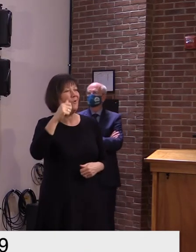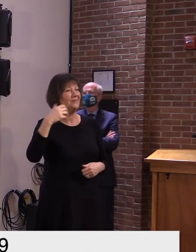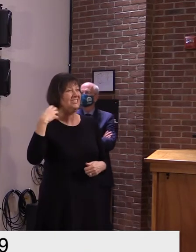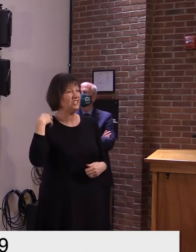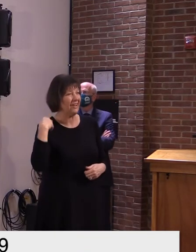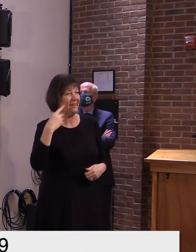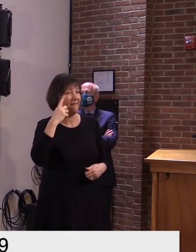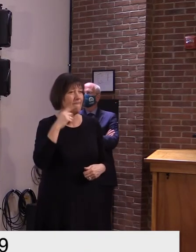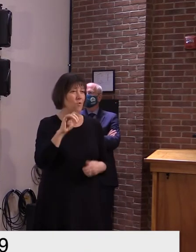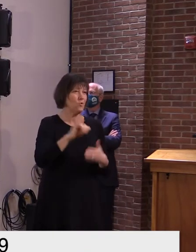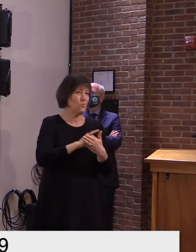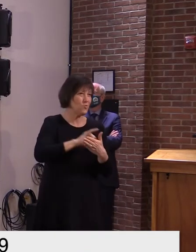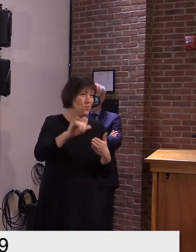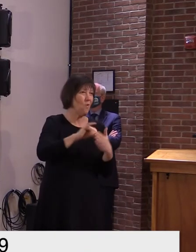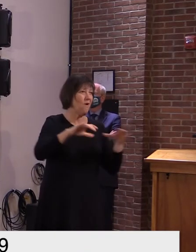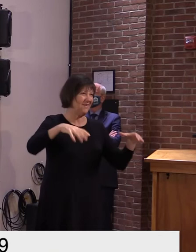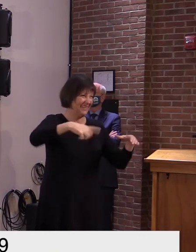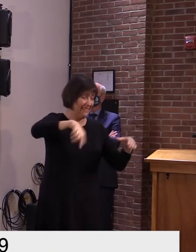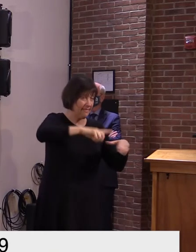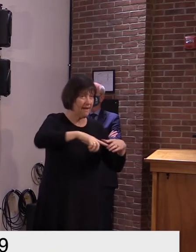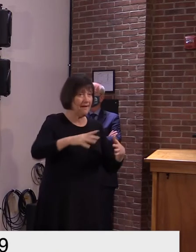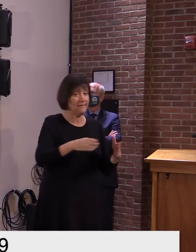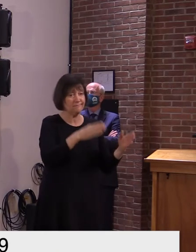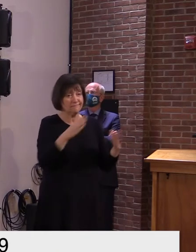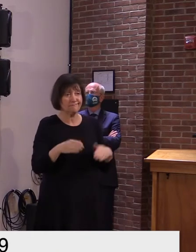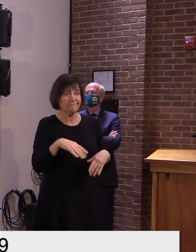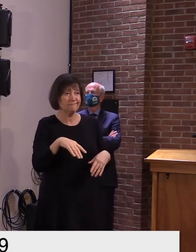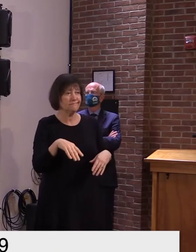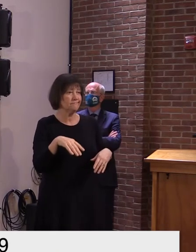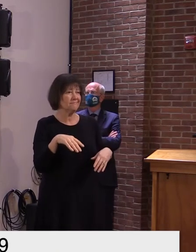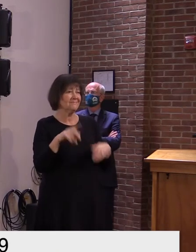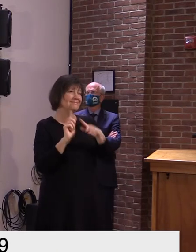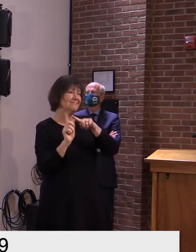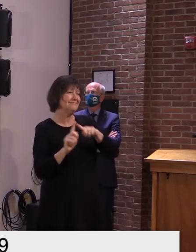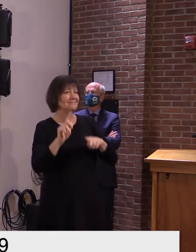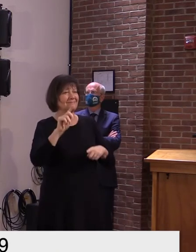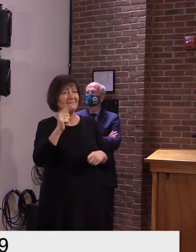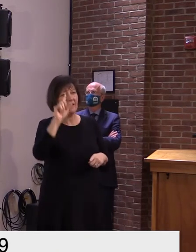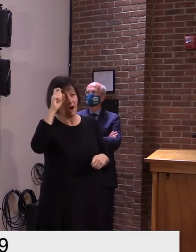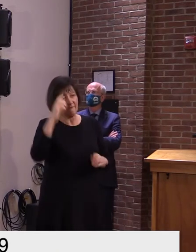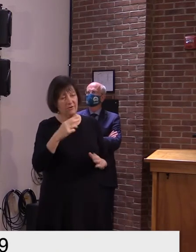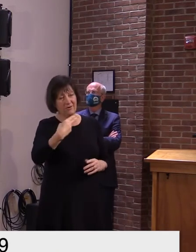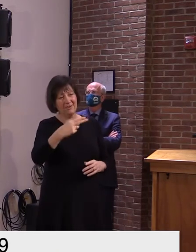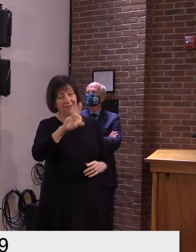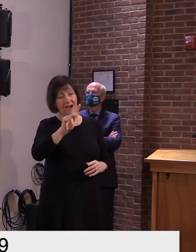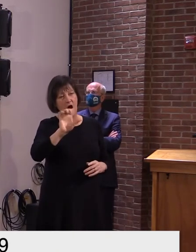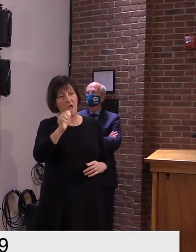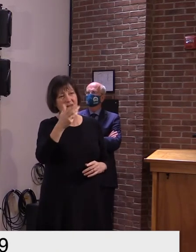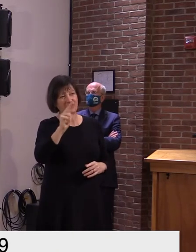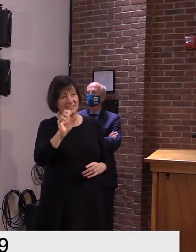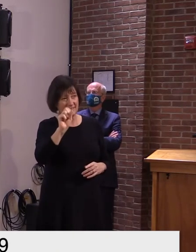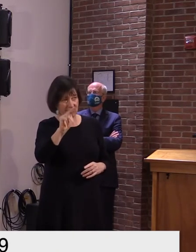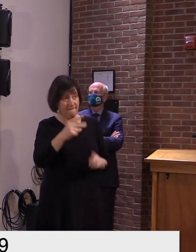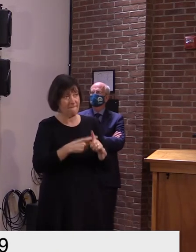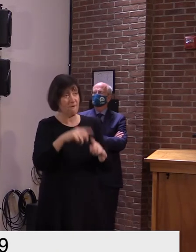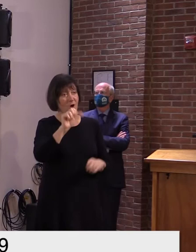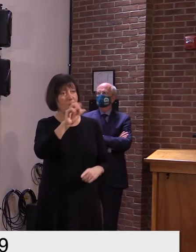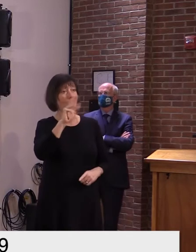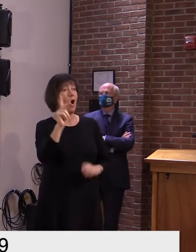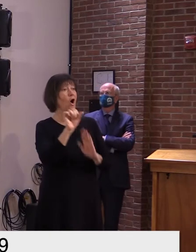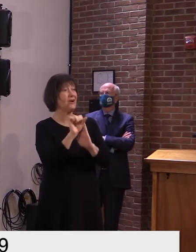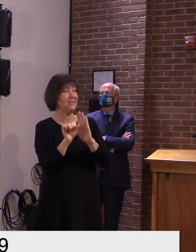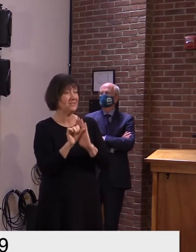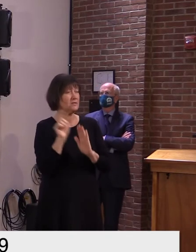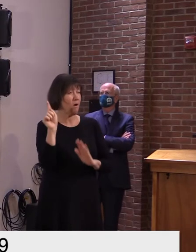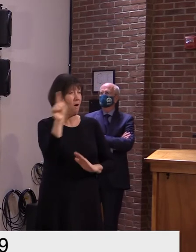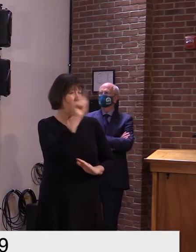Democrat. The vice chair is Governor Hutchinson, Asa Hutchinson, from Arkansas. And I